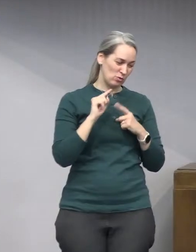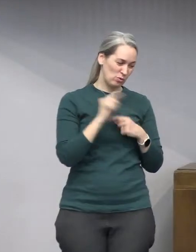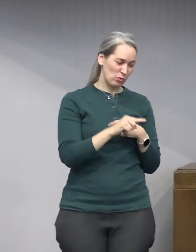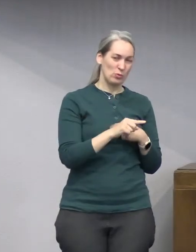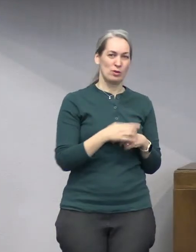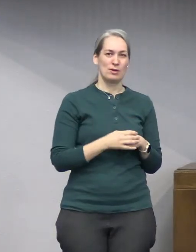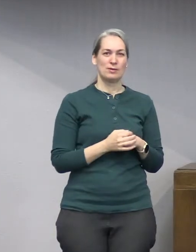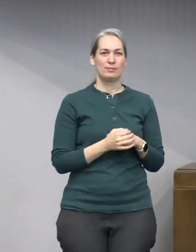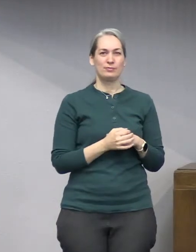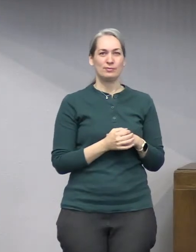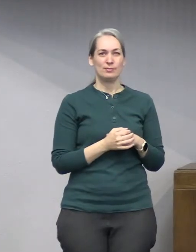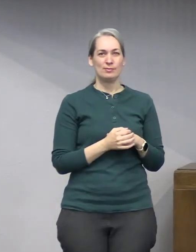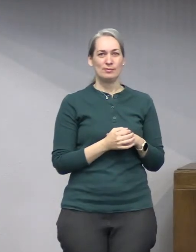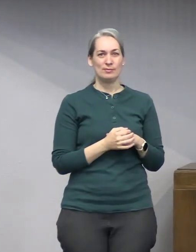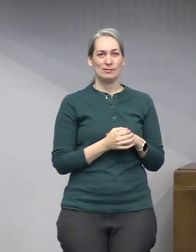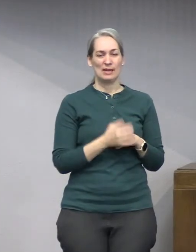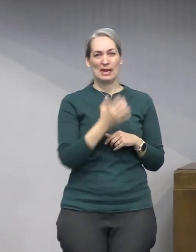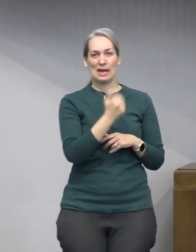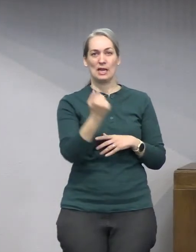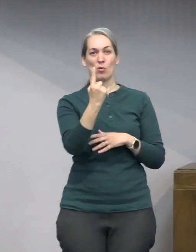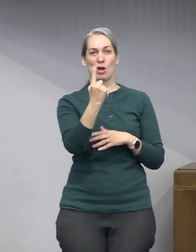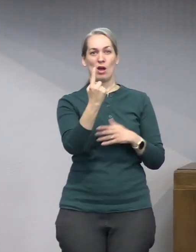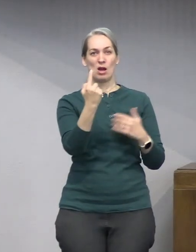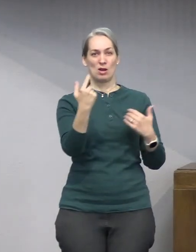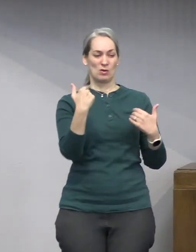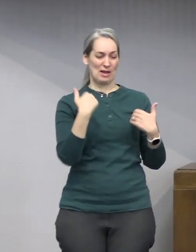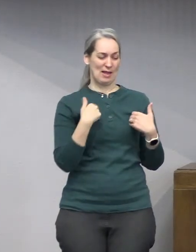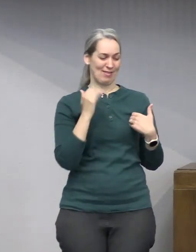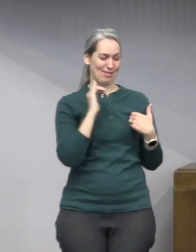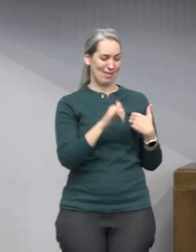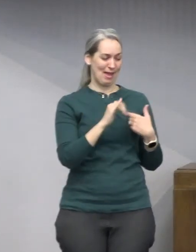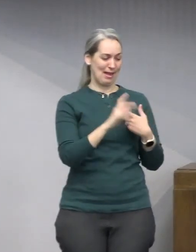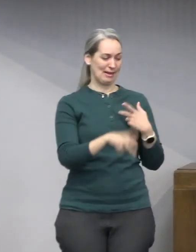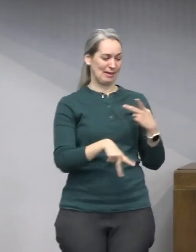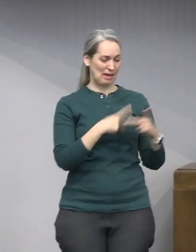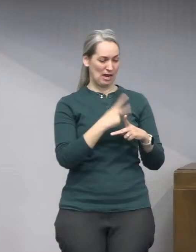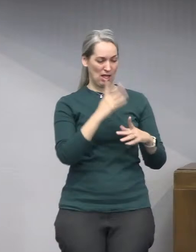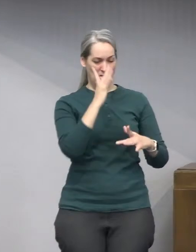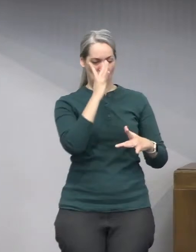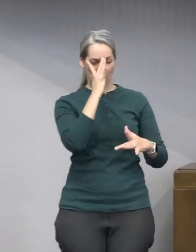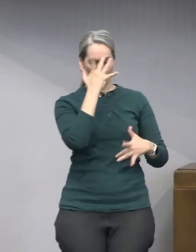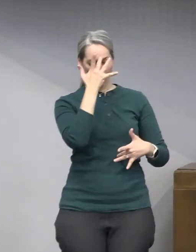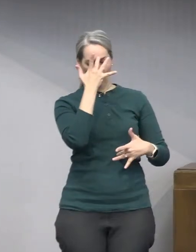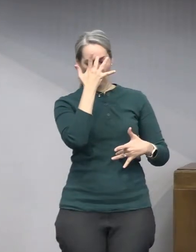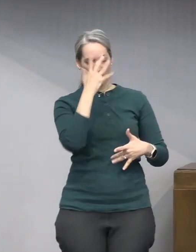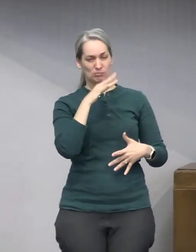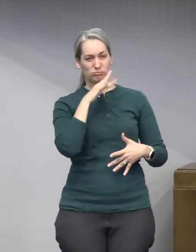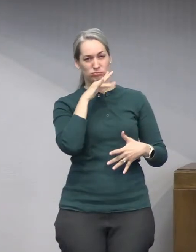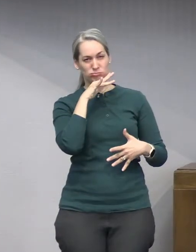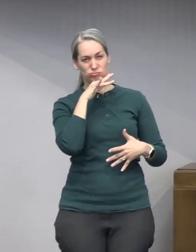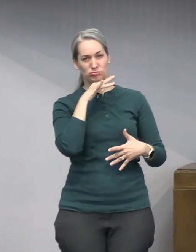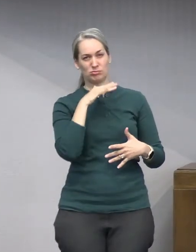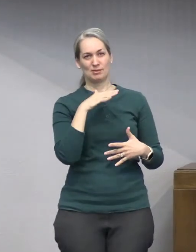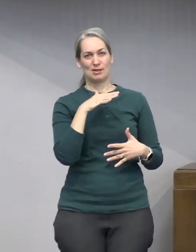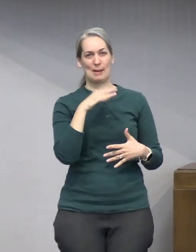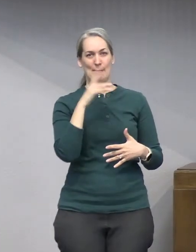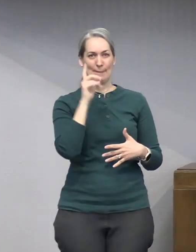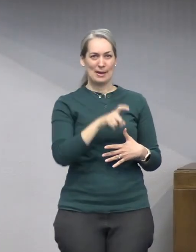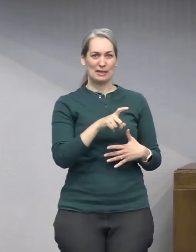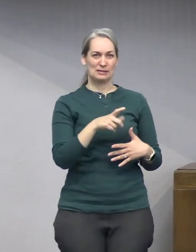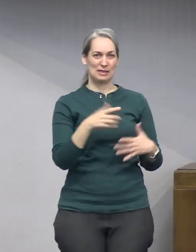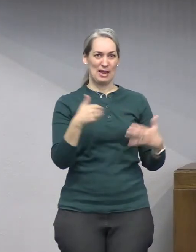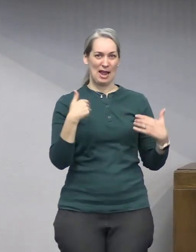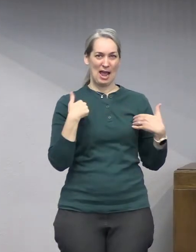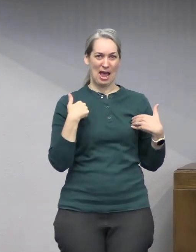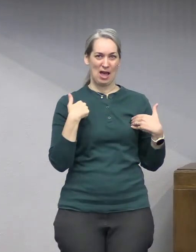are. Anyone with such a disease, a defiling disease, must